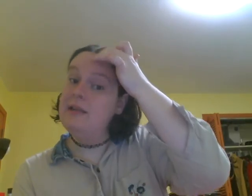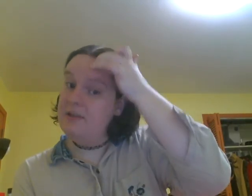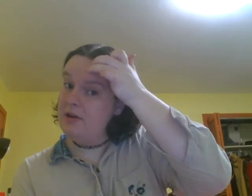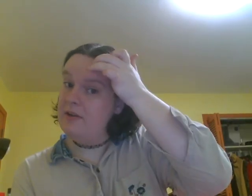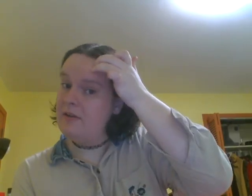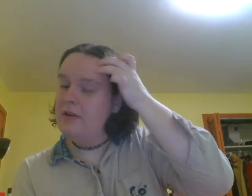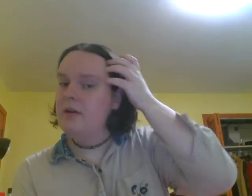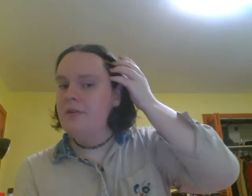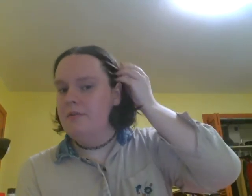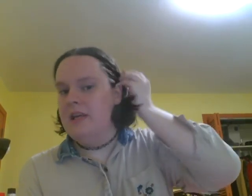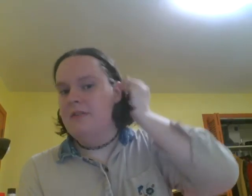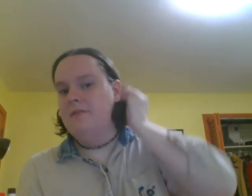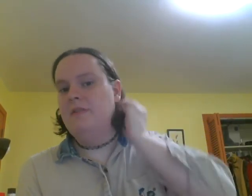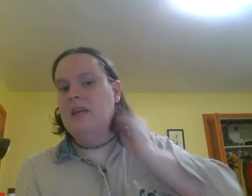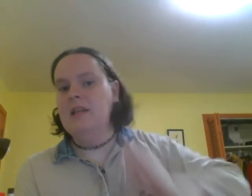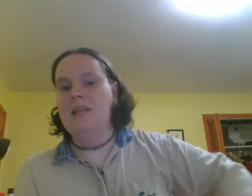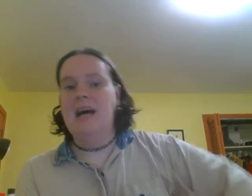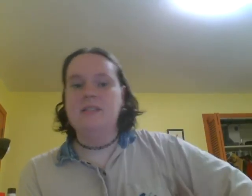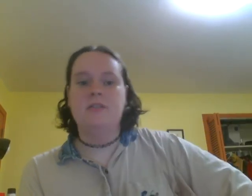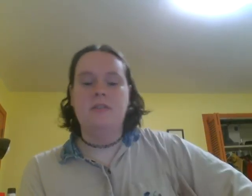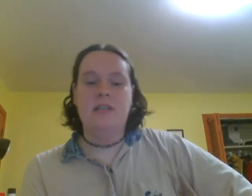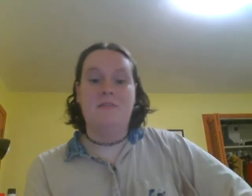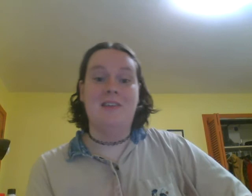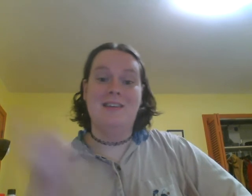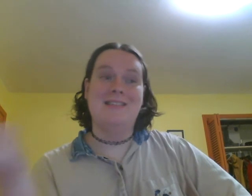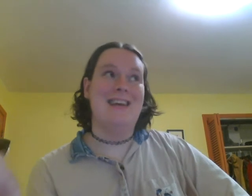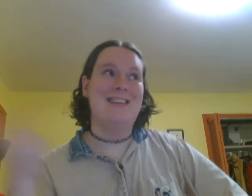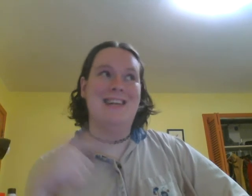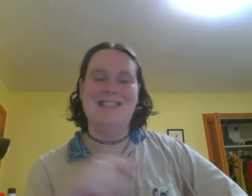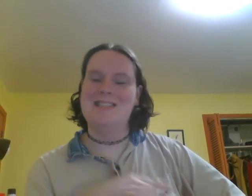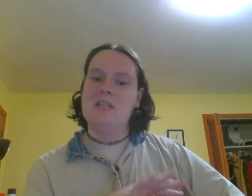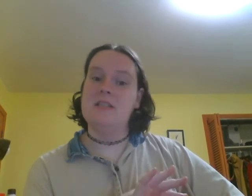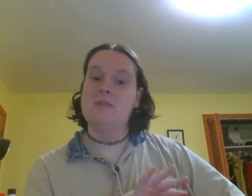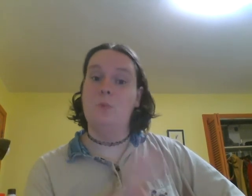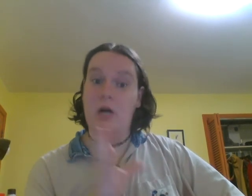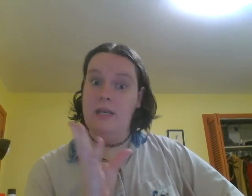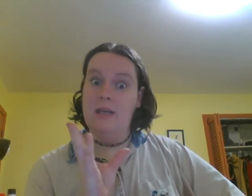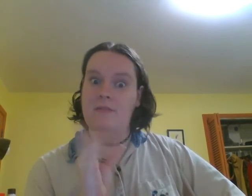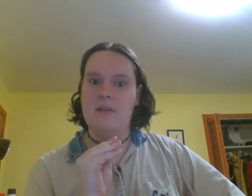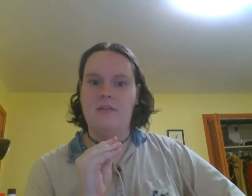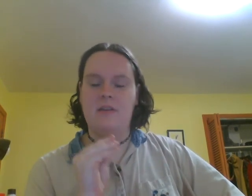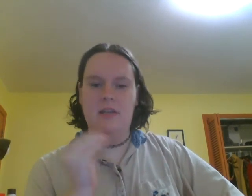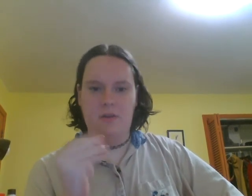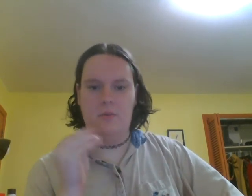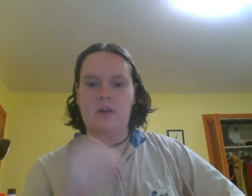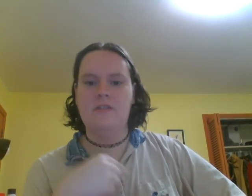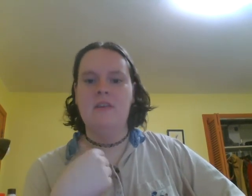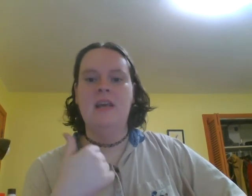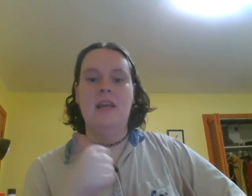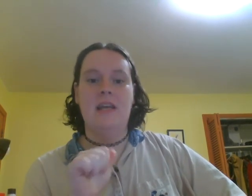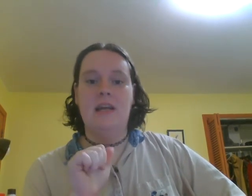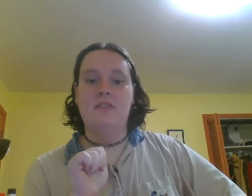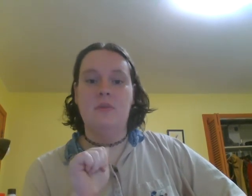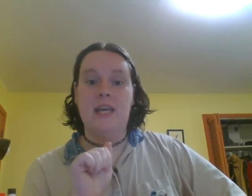different if the second to last digit is 1, if in other words it ends with